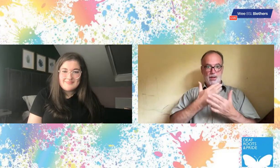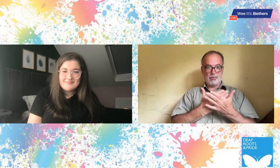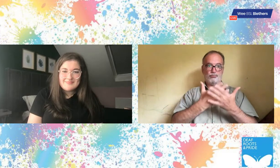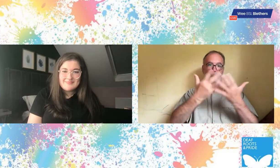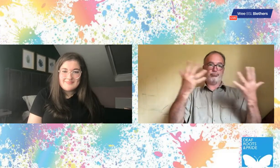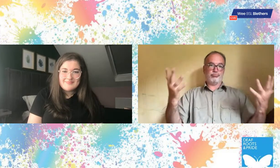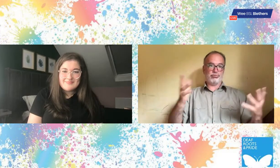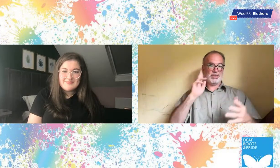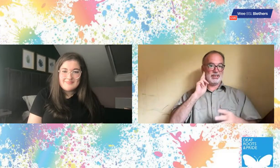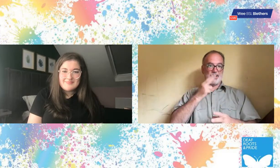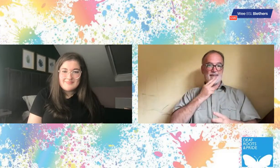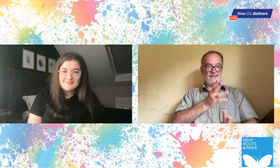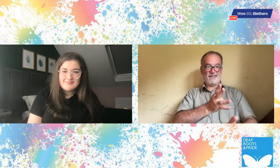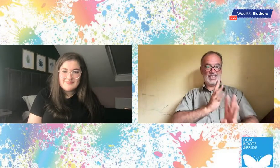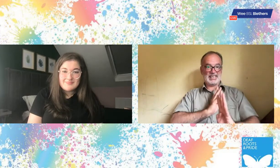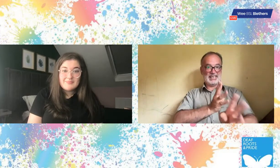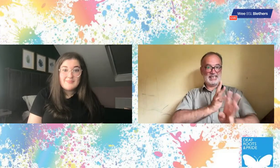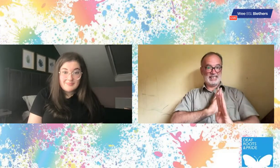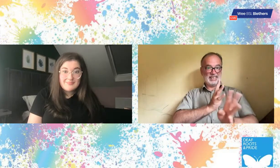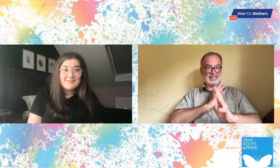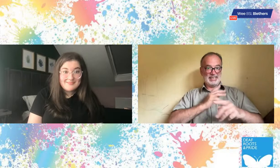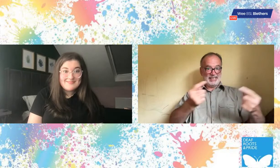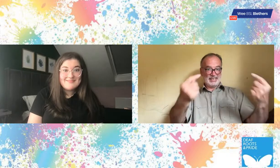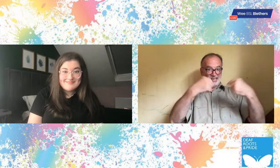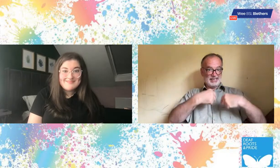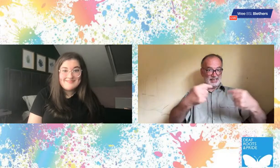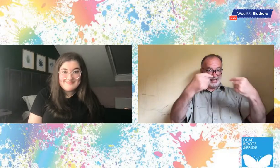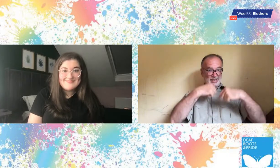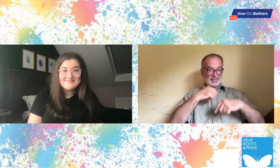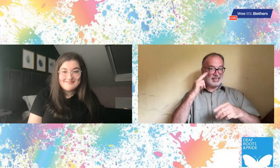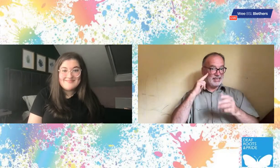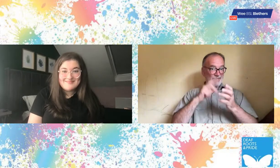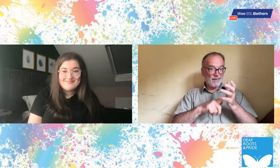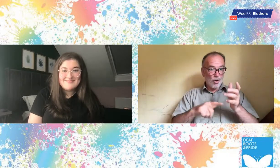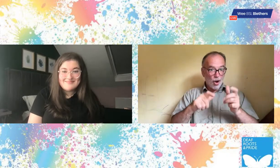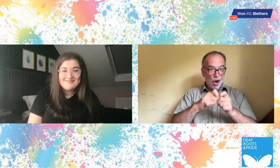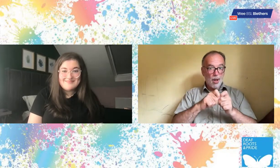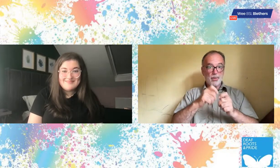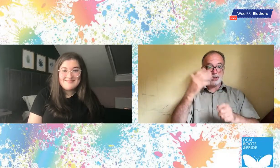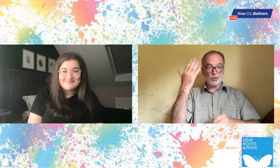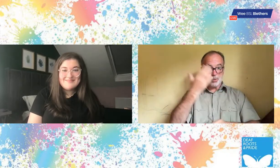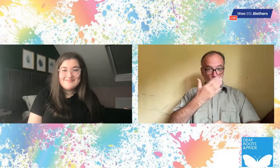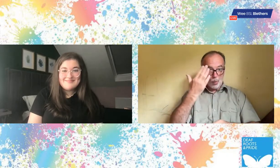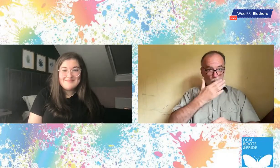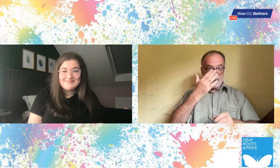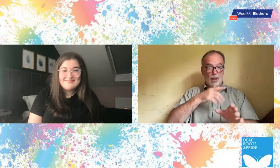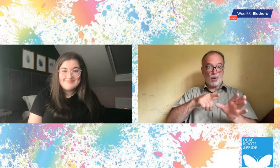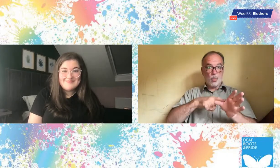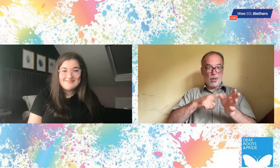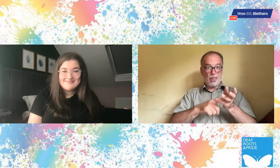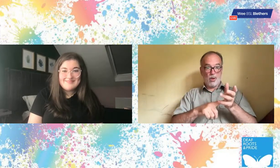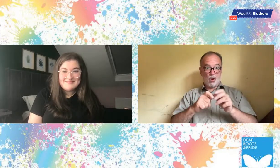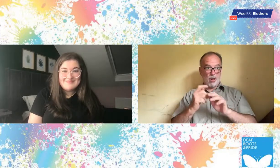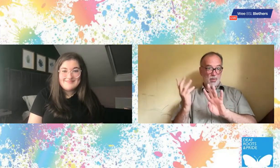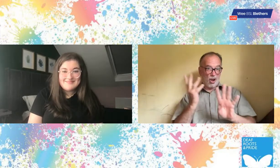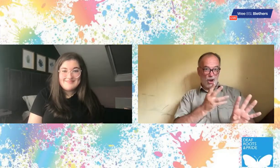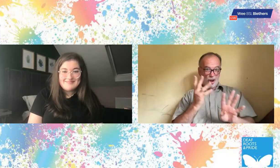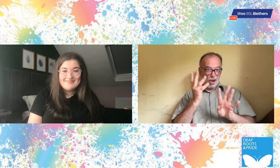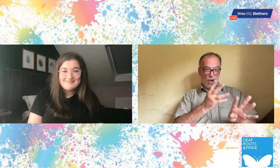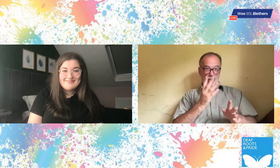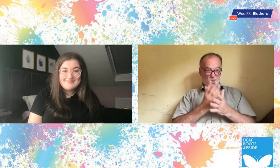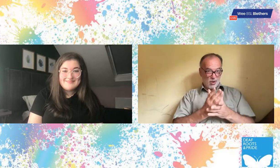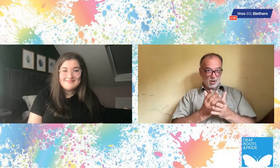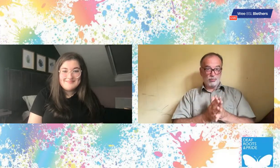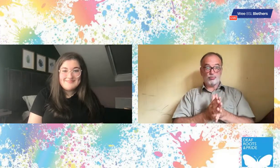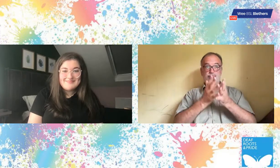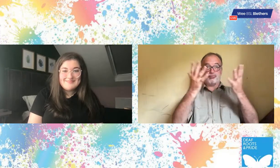was the first deaf zoo or wildlife keeper in the UK. So obviously we've got a lot of deaf visitors from deaf clubs, deaf